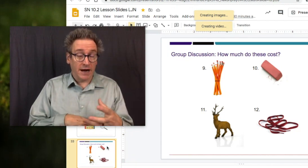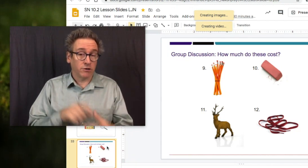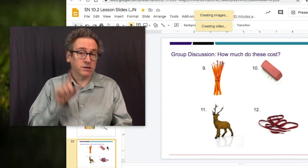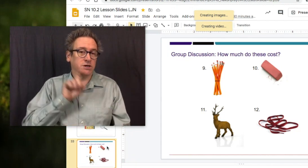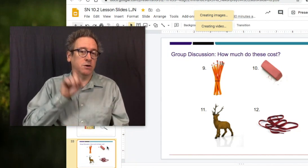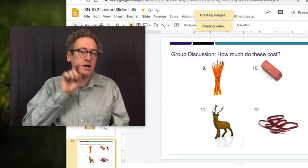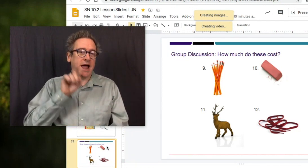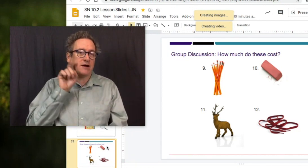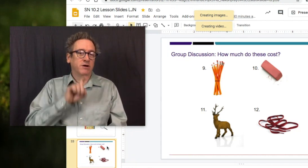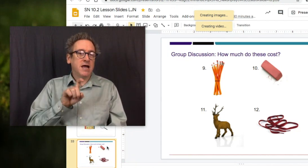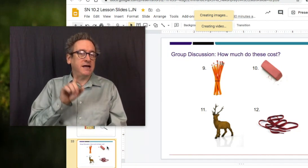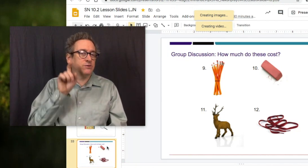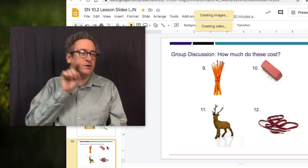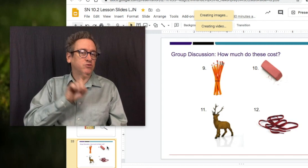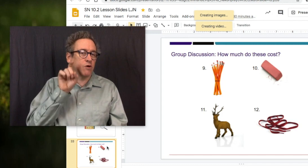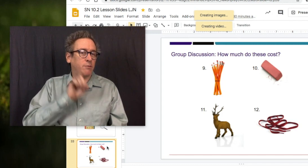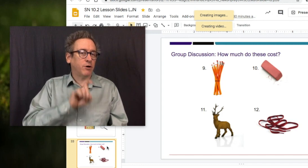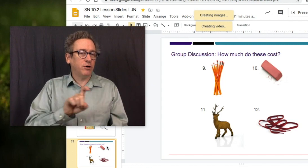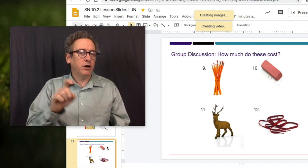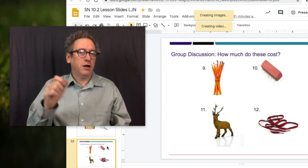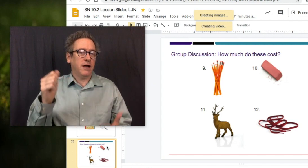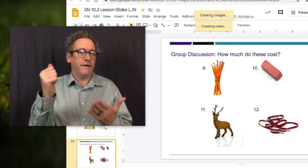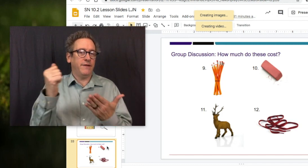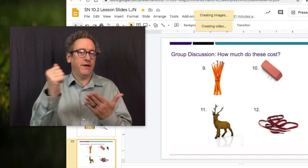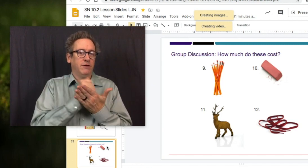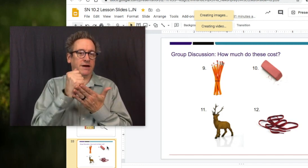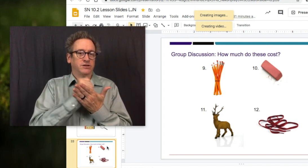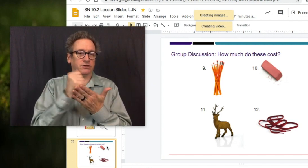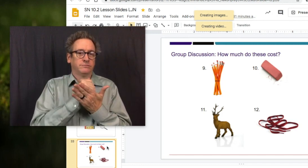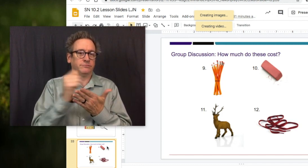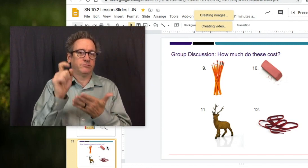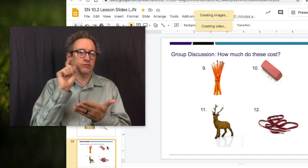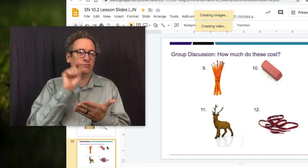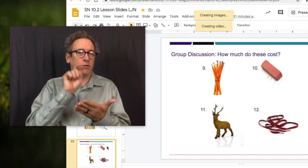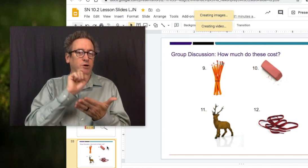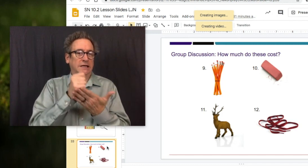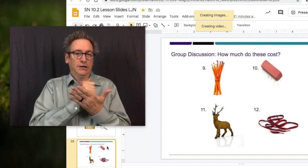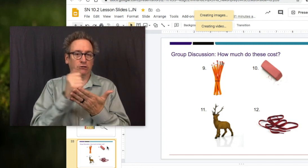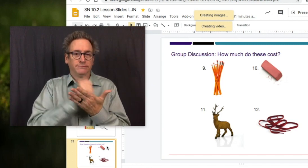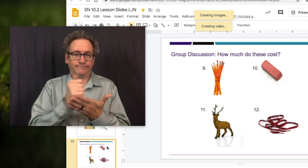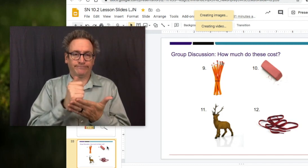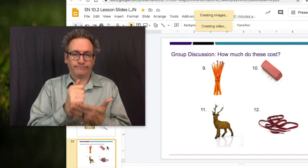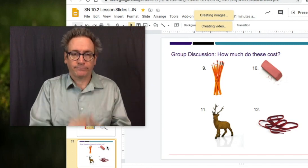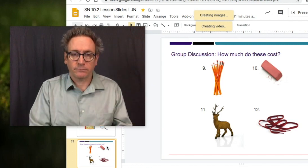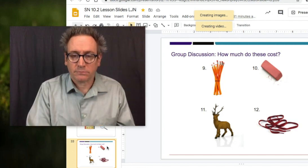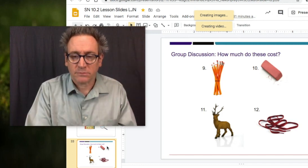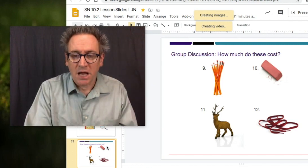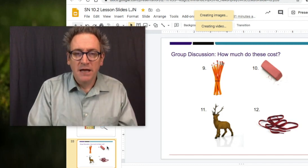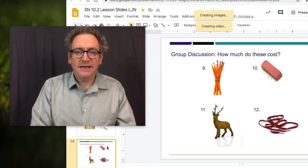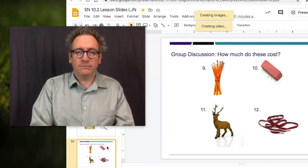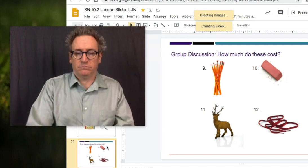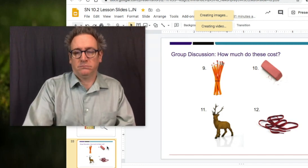in Akron. So Akron, and so we use rubber and then eraser. Rubber cleaner.